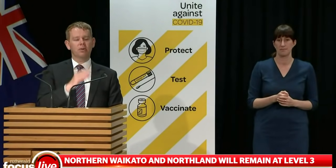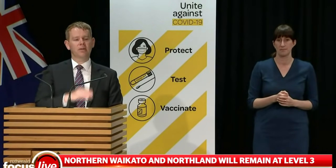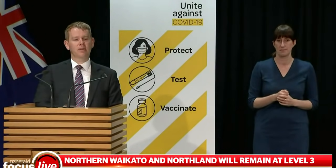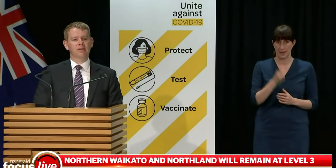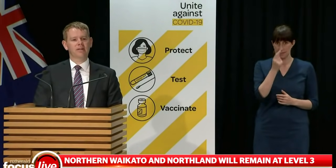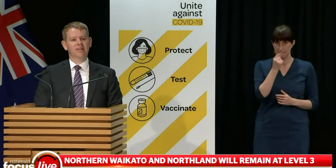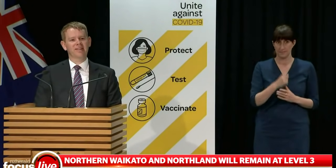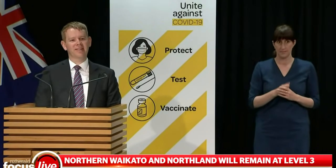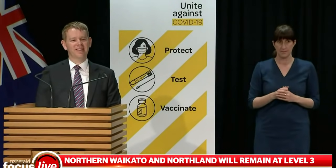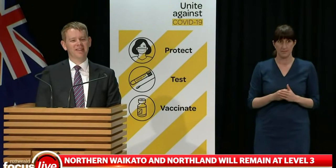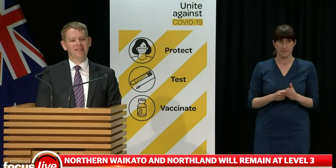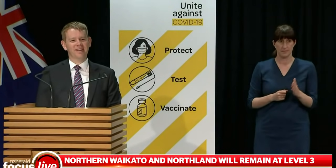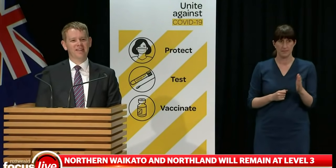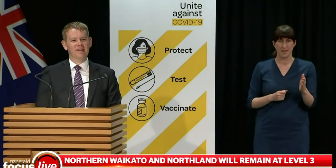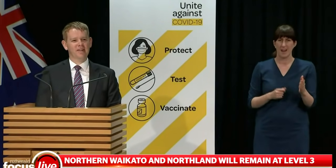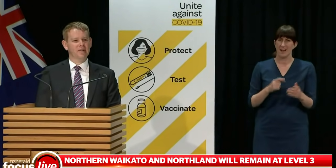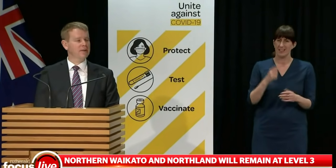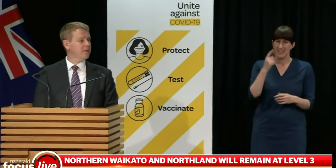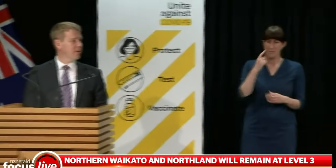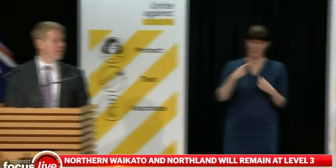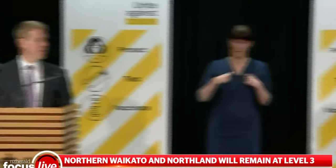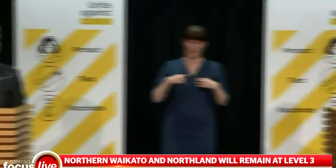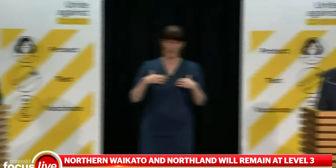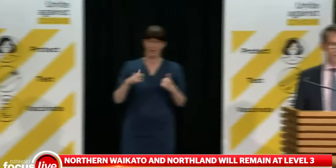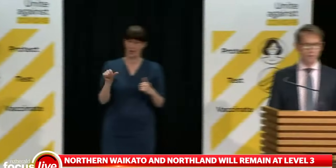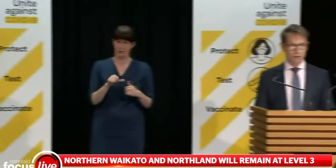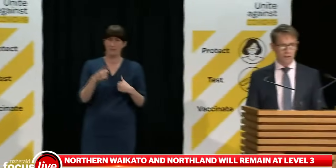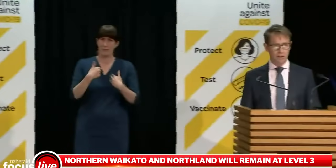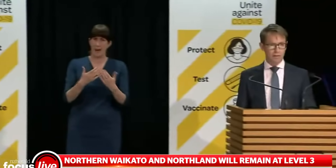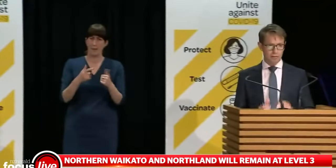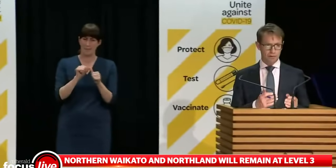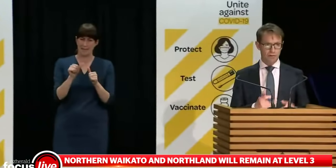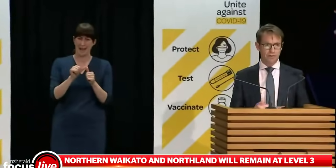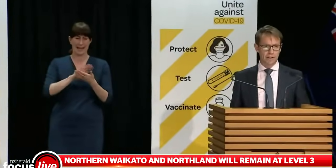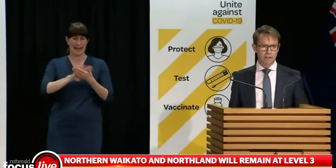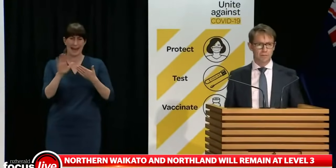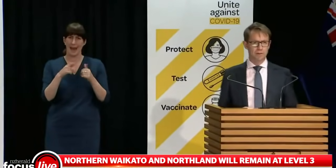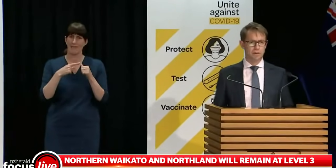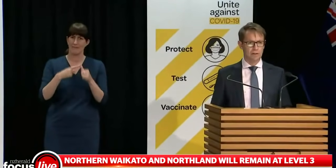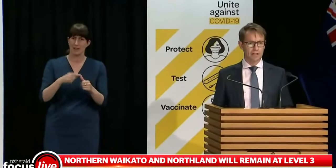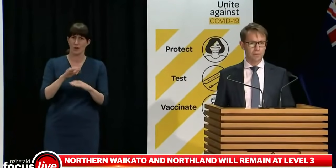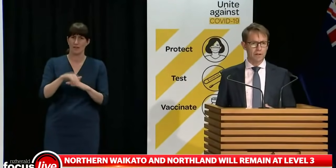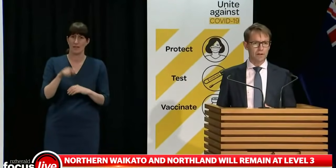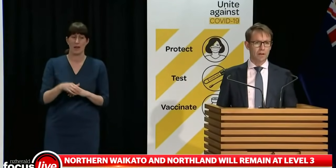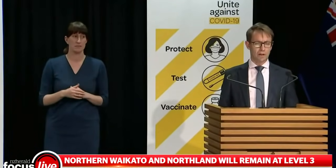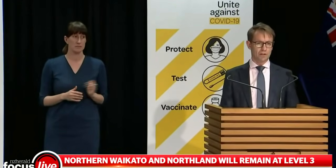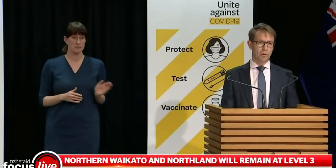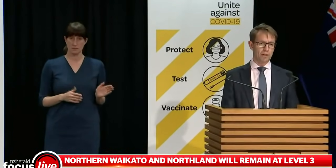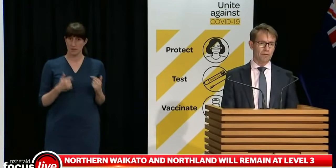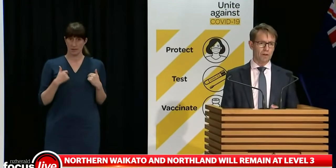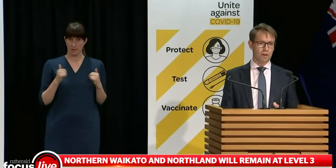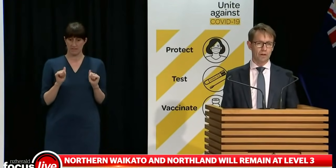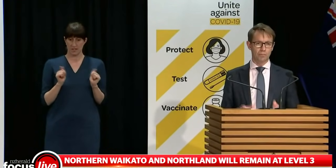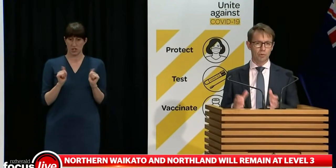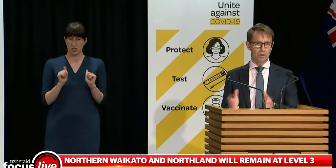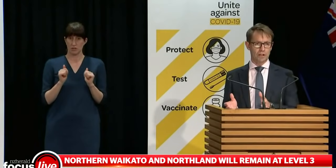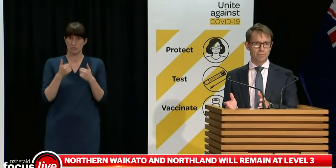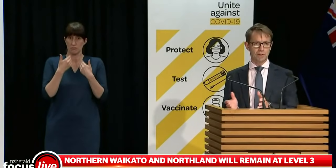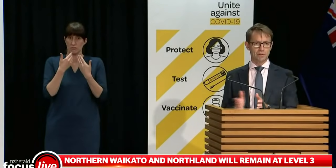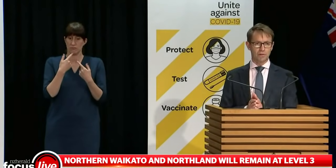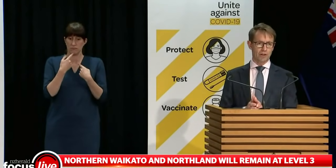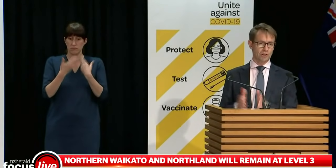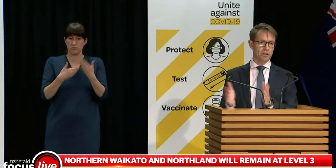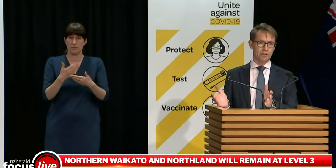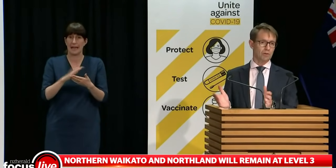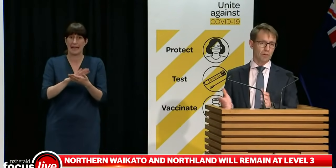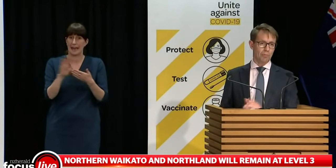Ministry have provided better advice on that? Oh, I think the advice was clear during the announcements last week. That's one of the important